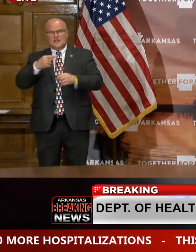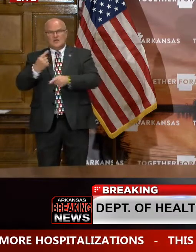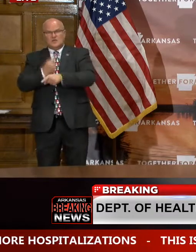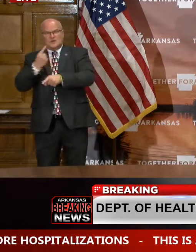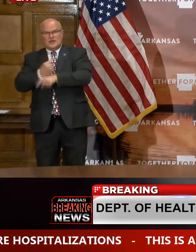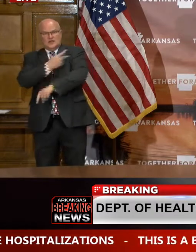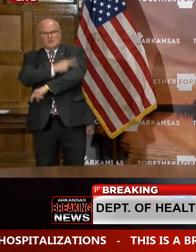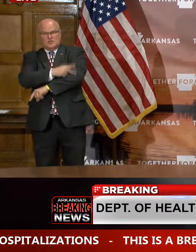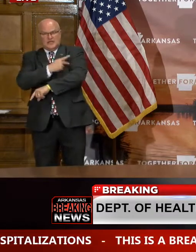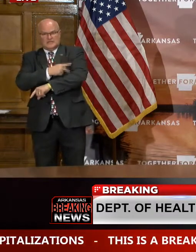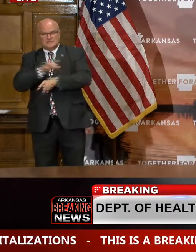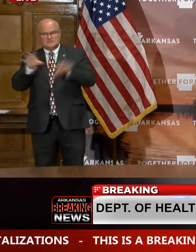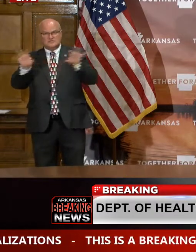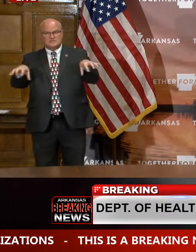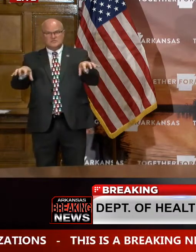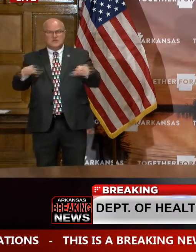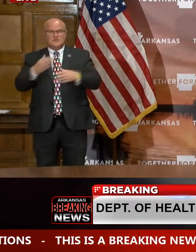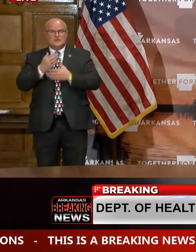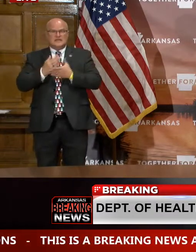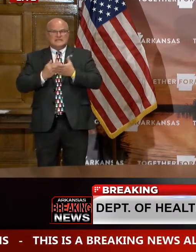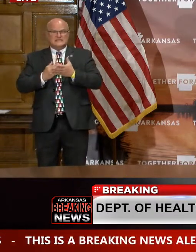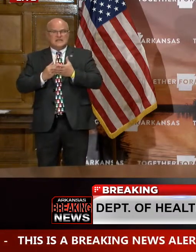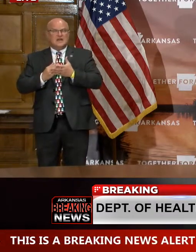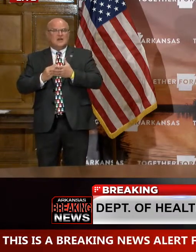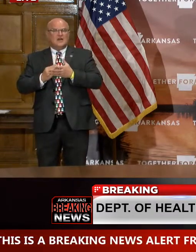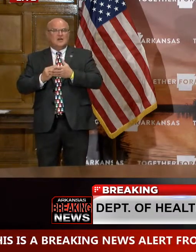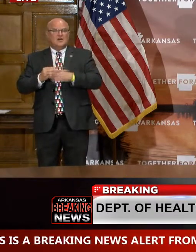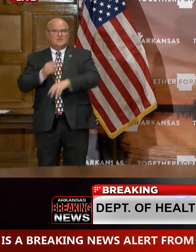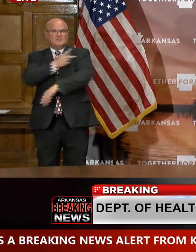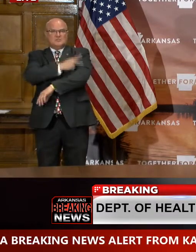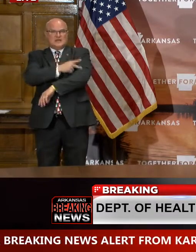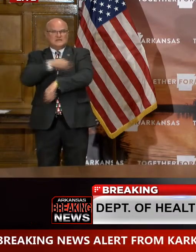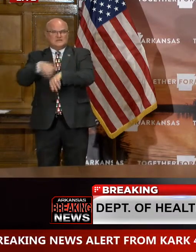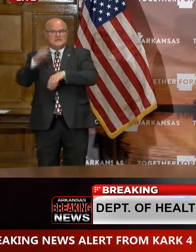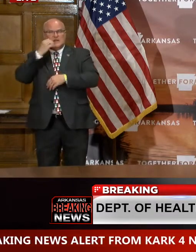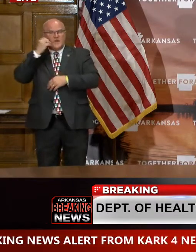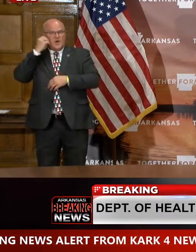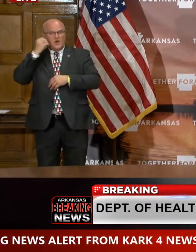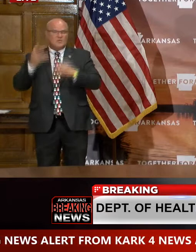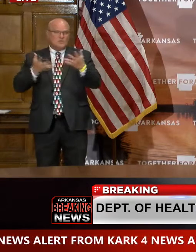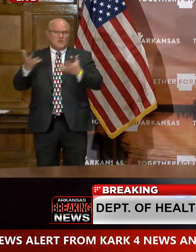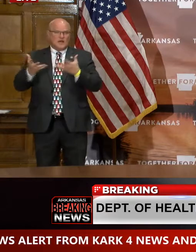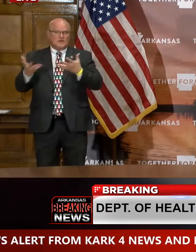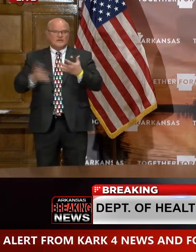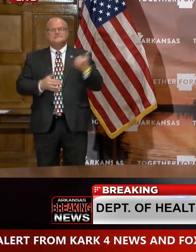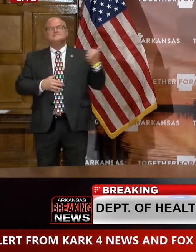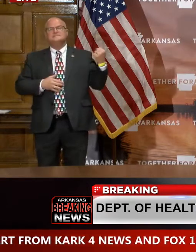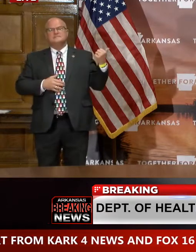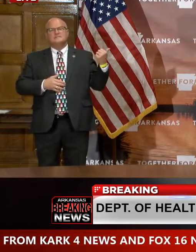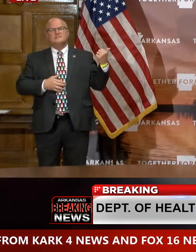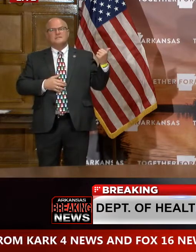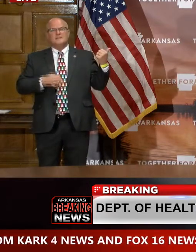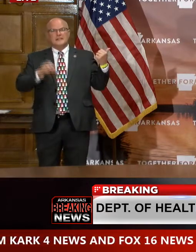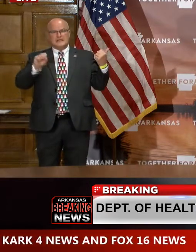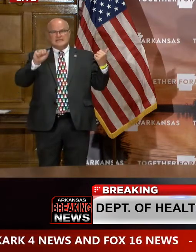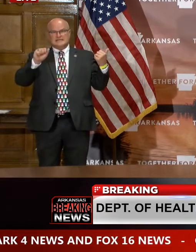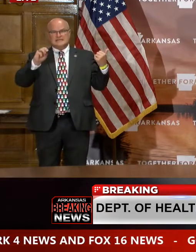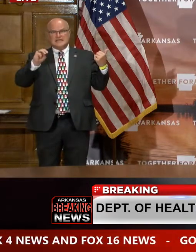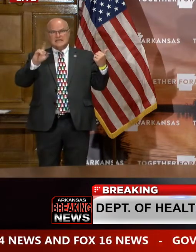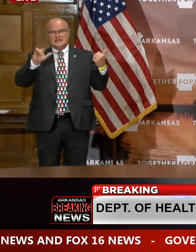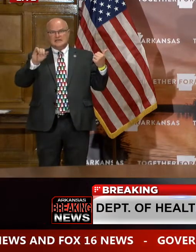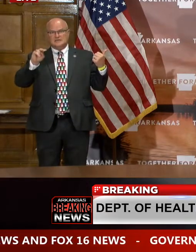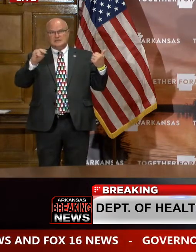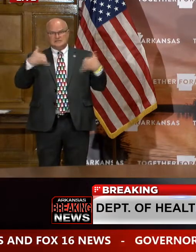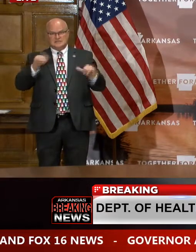patients home who wouldn't have been sent home before. Well, Sam Lynn, are you still on